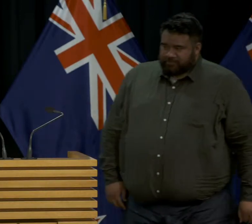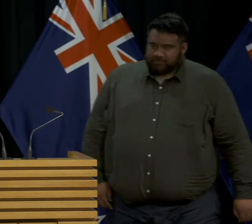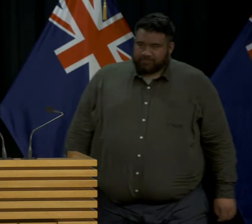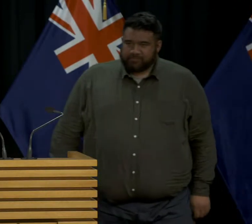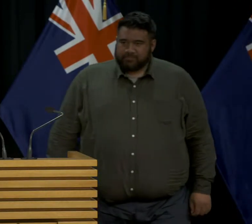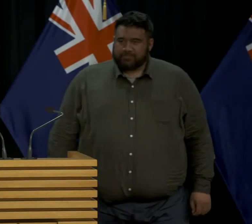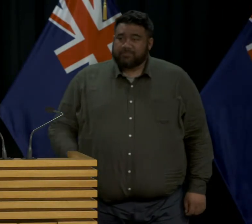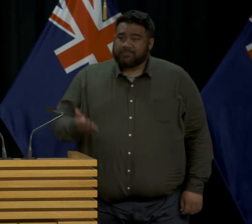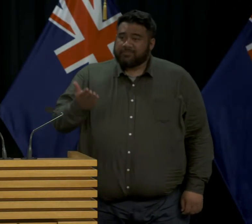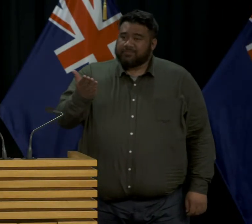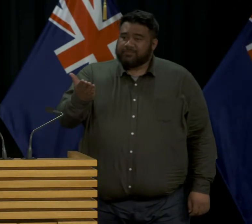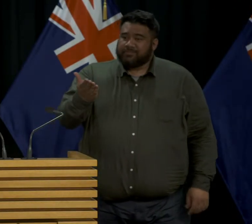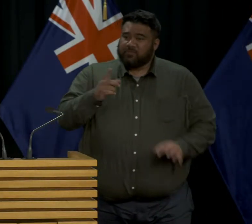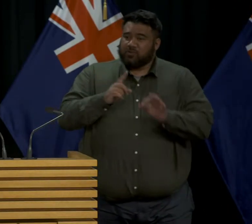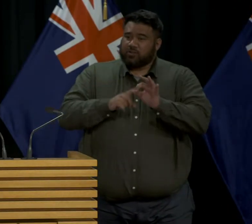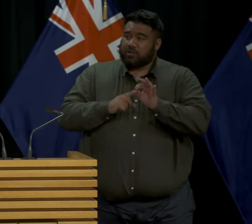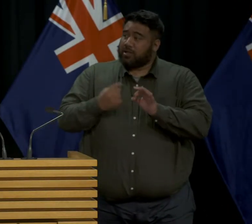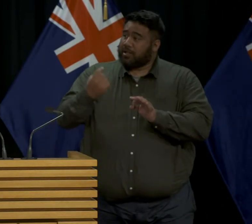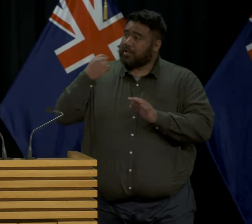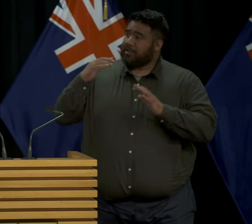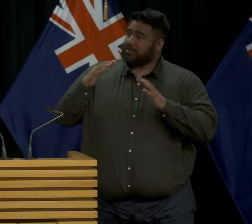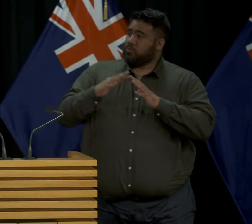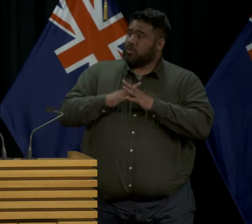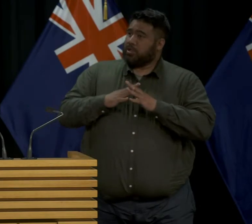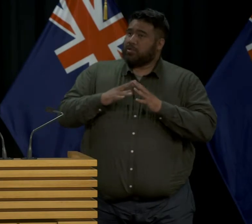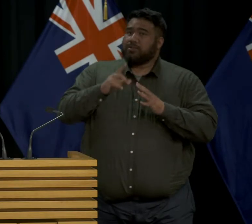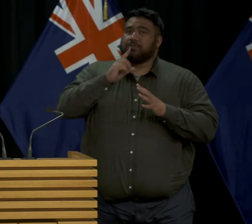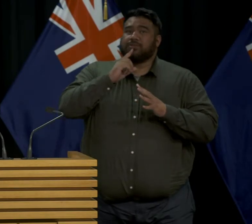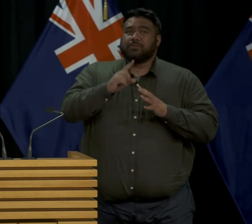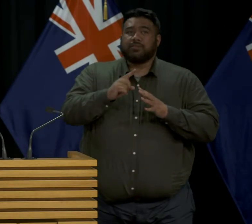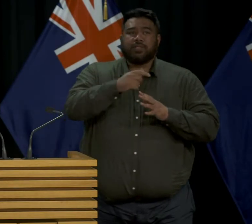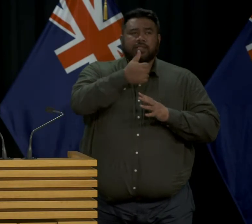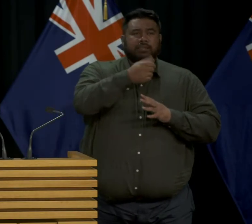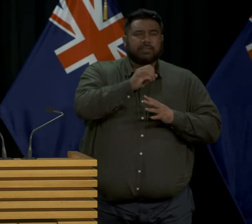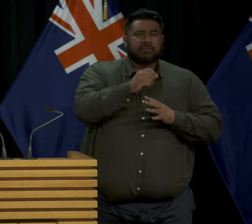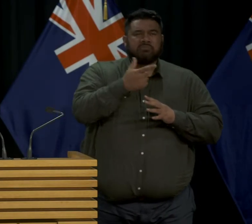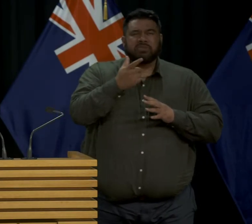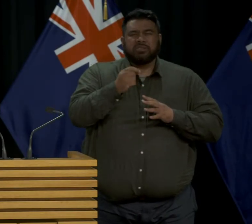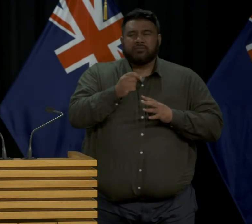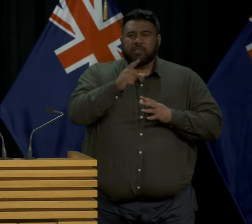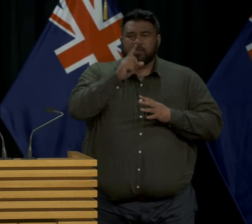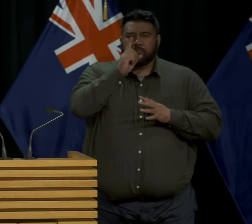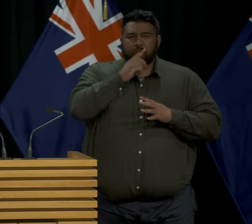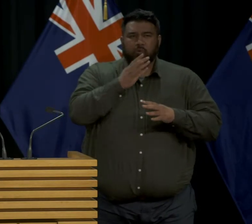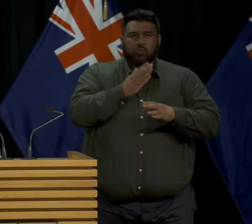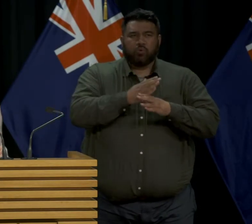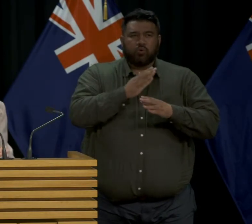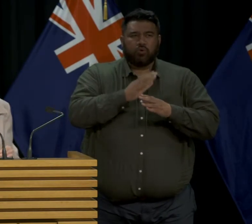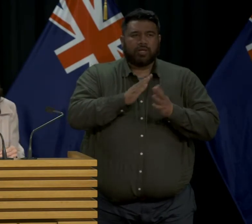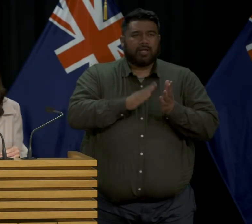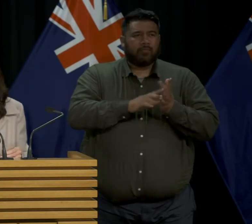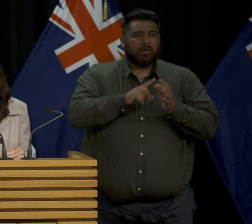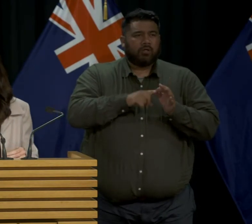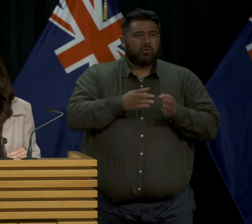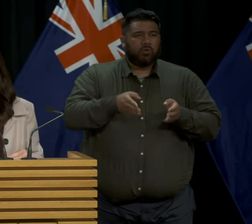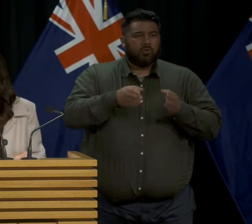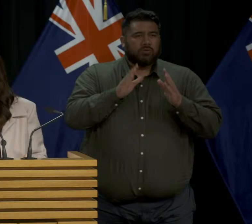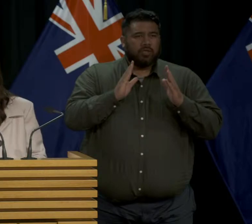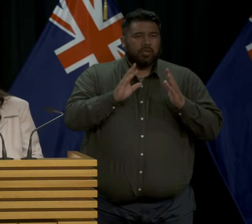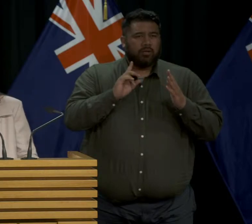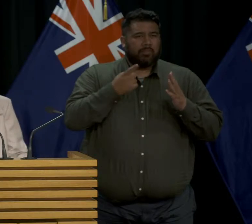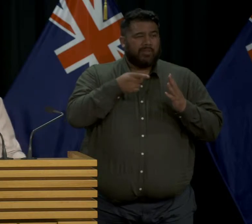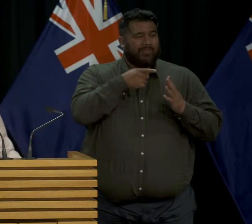Yeah, go ahead. last week we were told that there were 60 to 70 odd MIQ workers who weren't being regularly tested. That was some of the sampling that had been